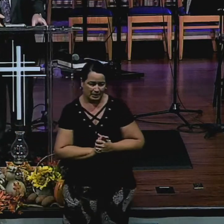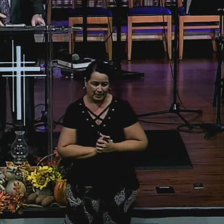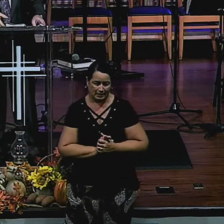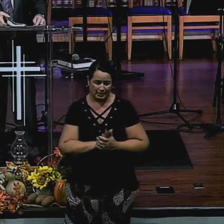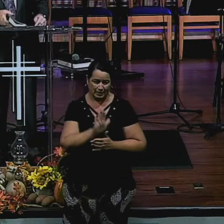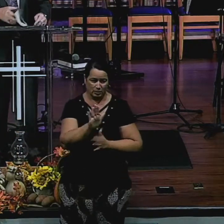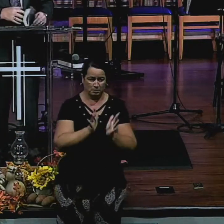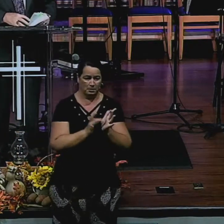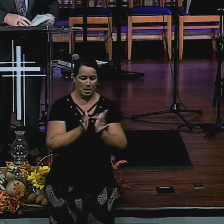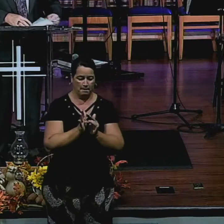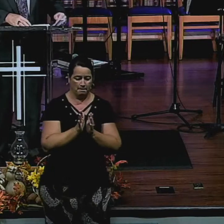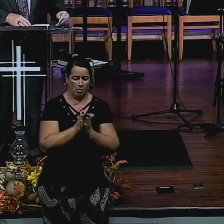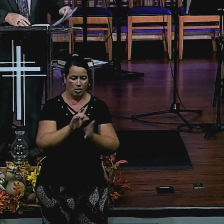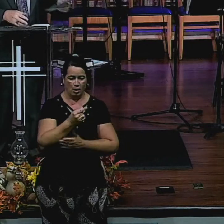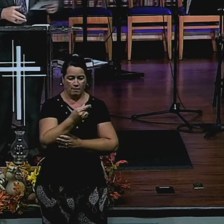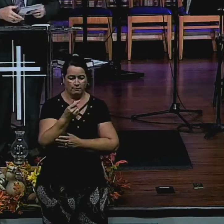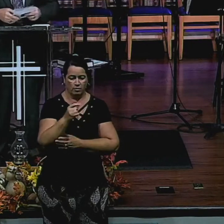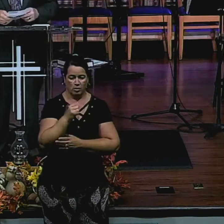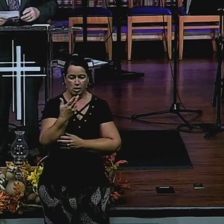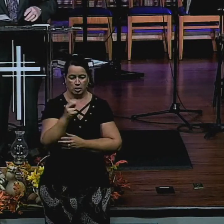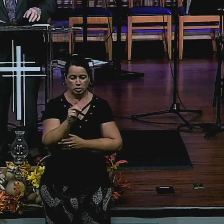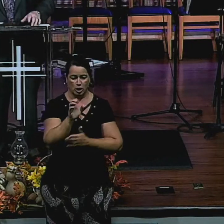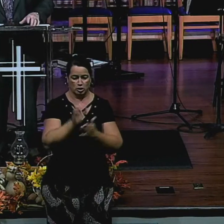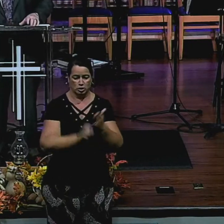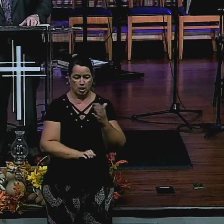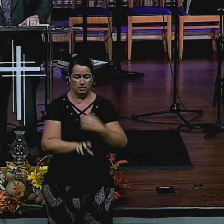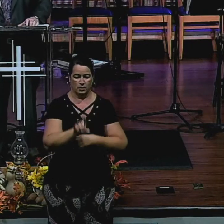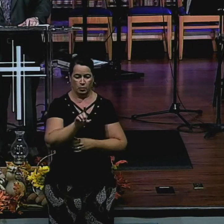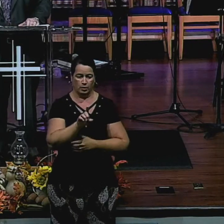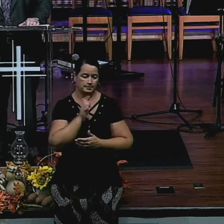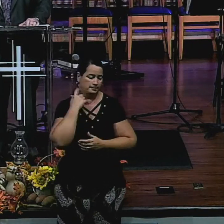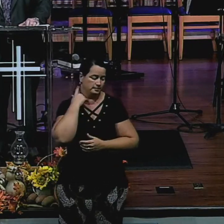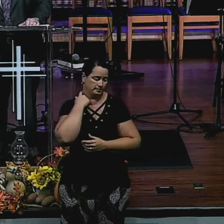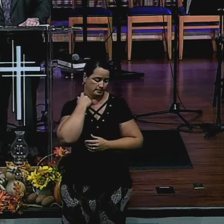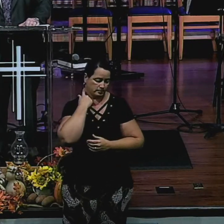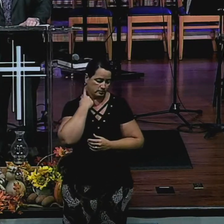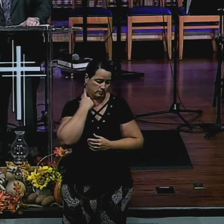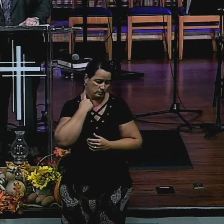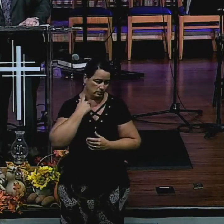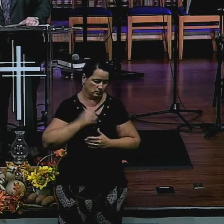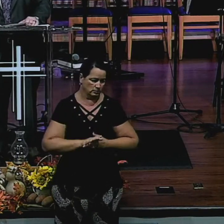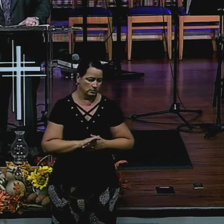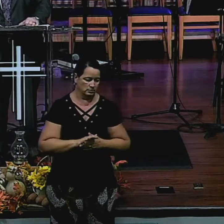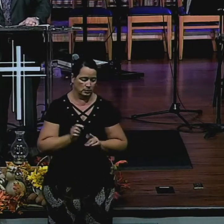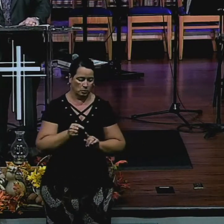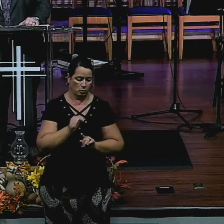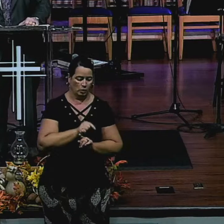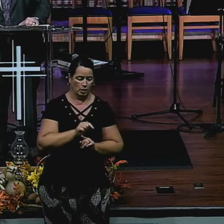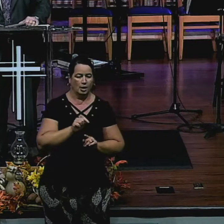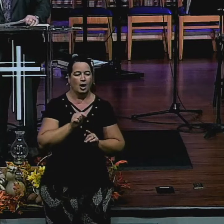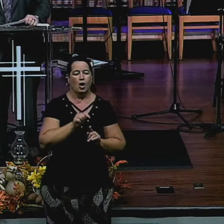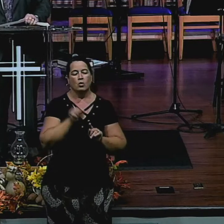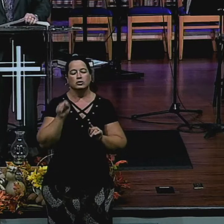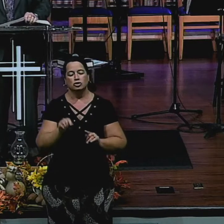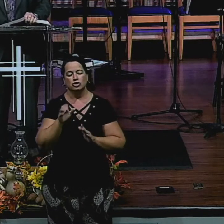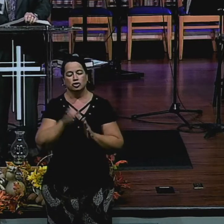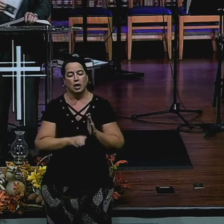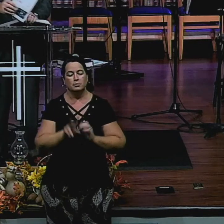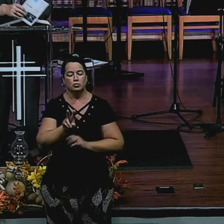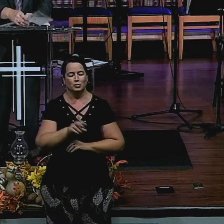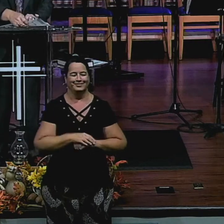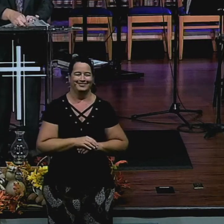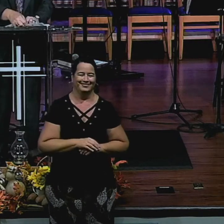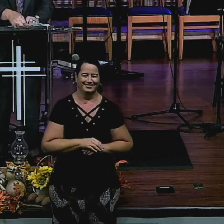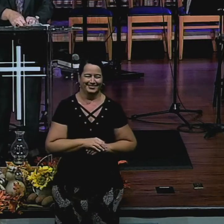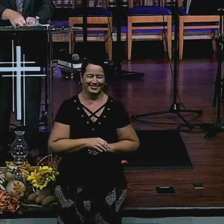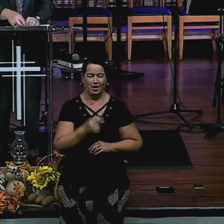1 John chapter 1. We're going to go to chapter 2 in 1